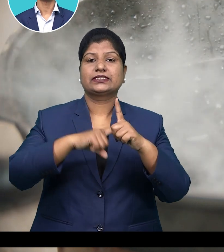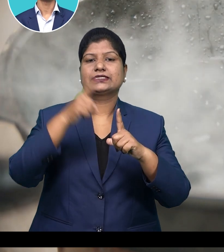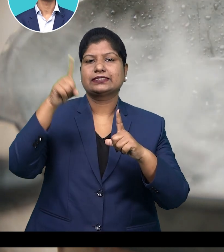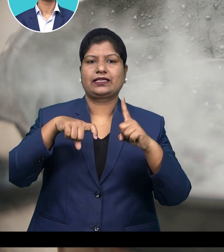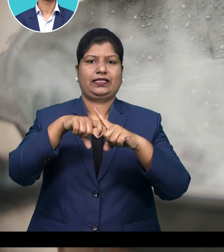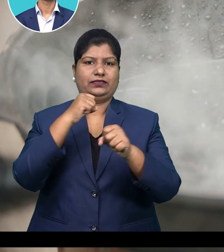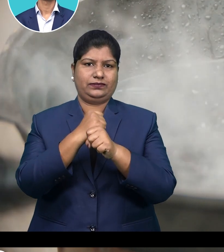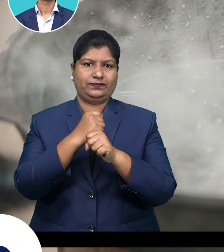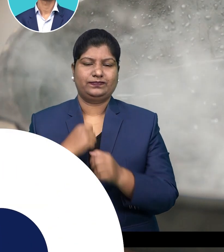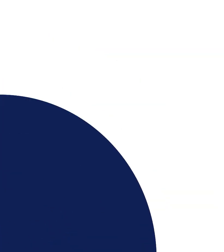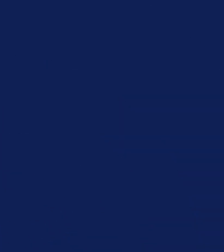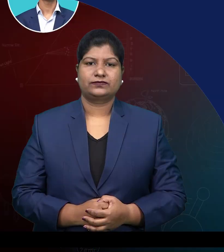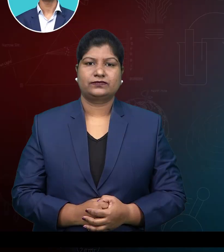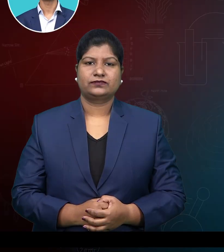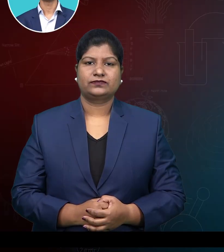per kg.